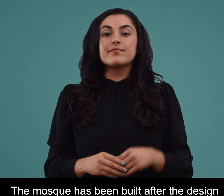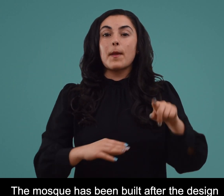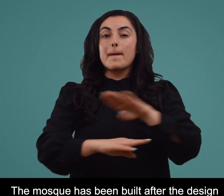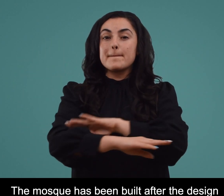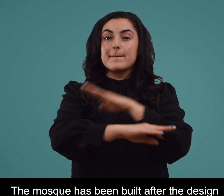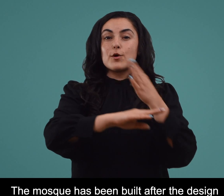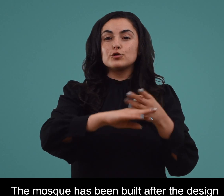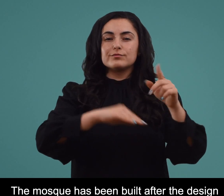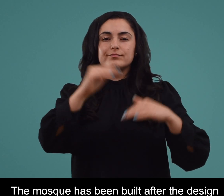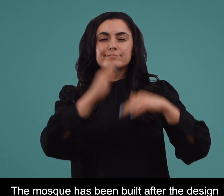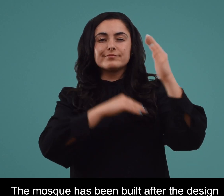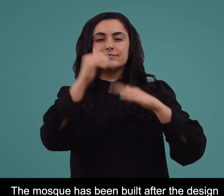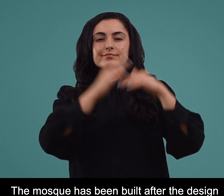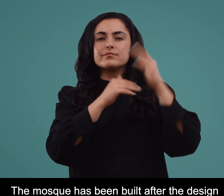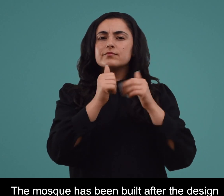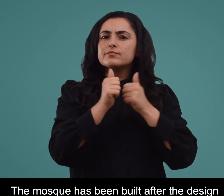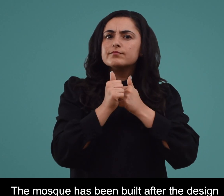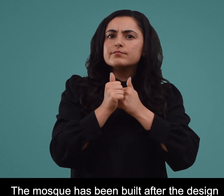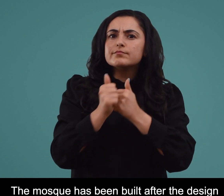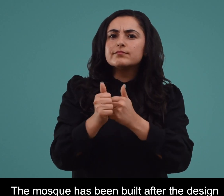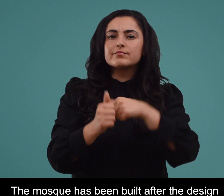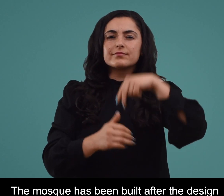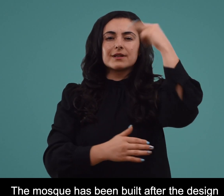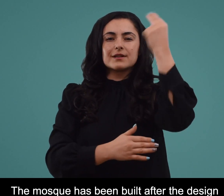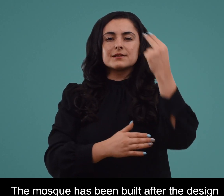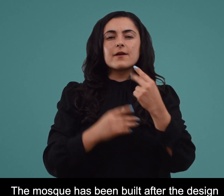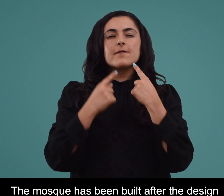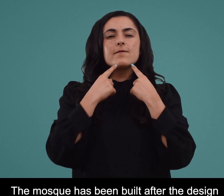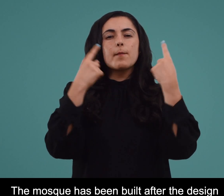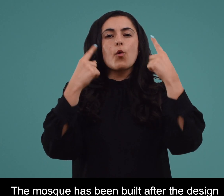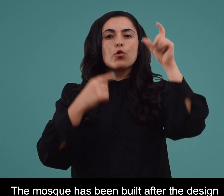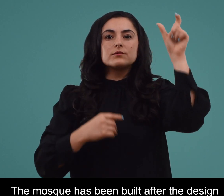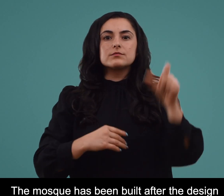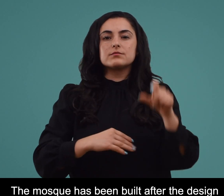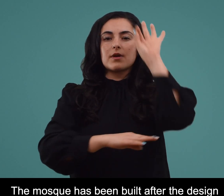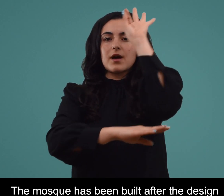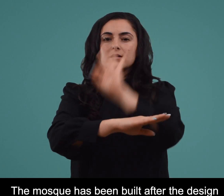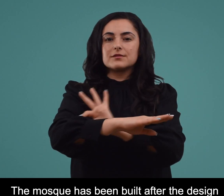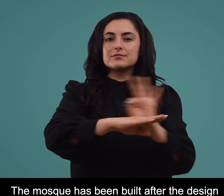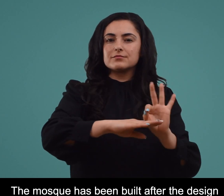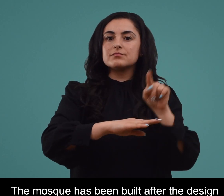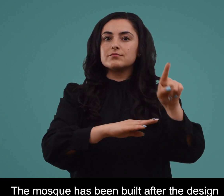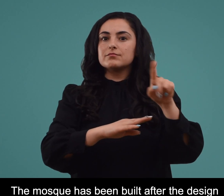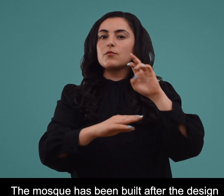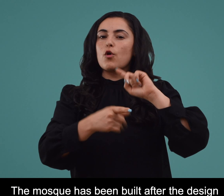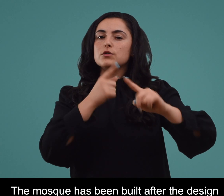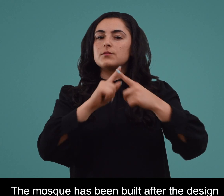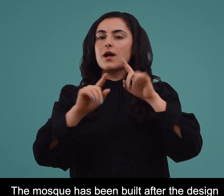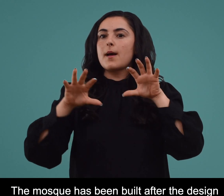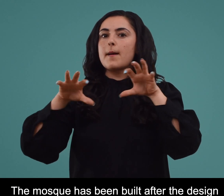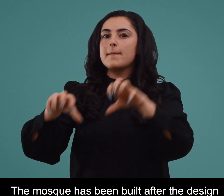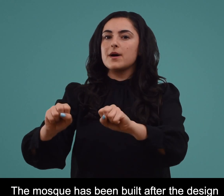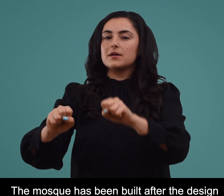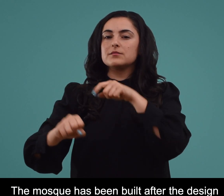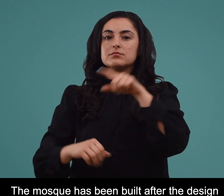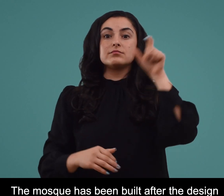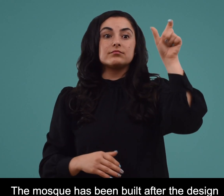The mosque has been built after the design of the most prominent architect of the Ottoman